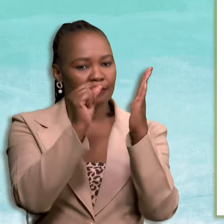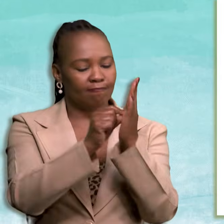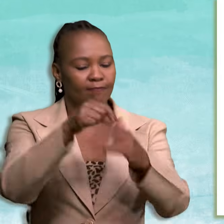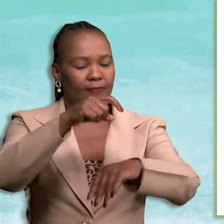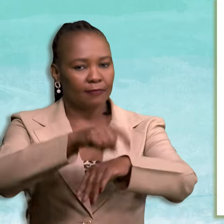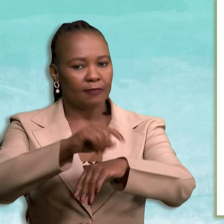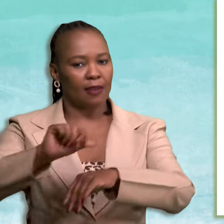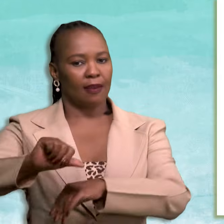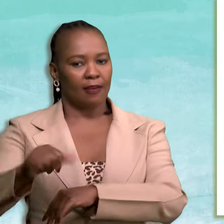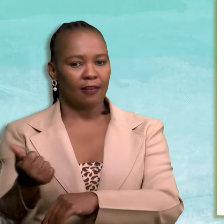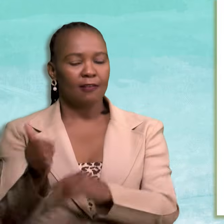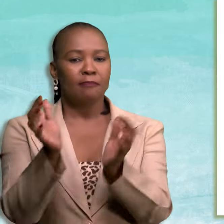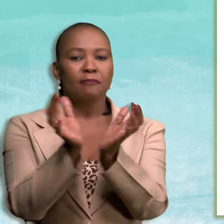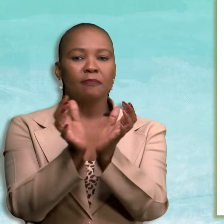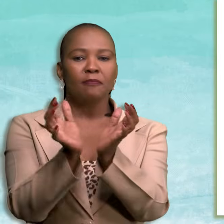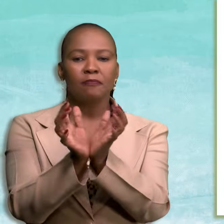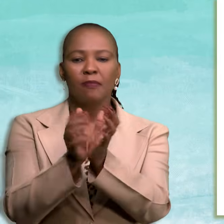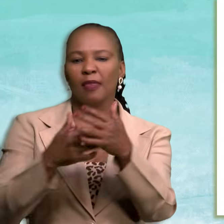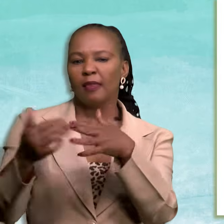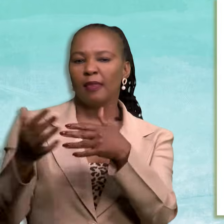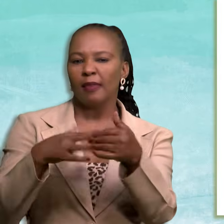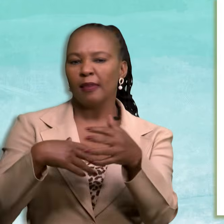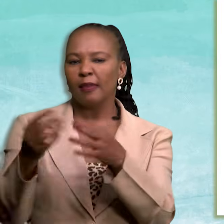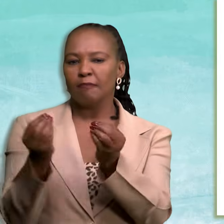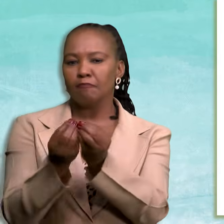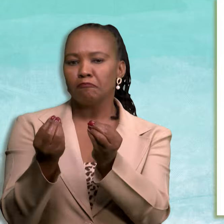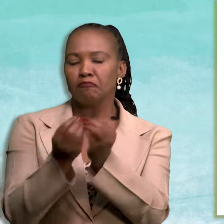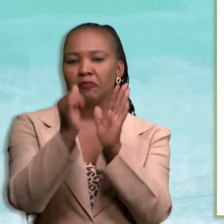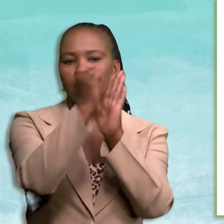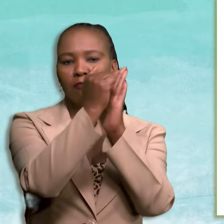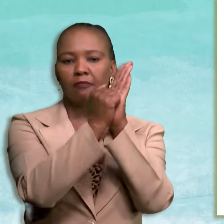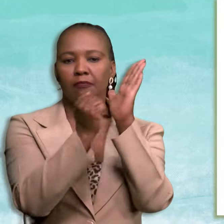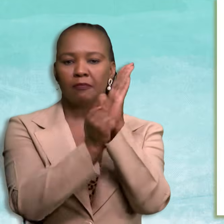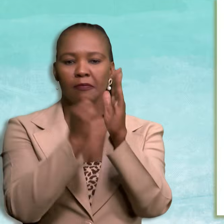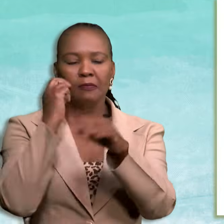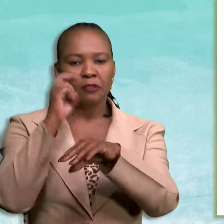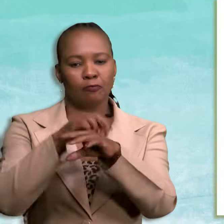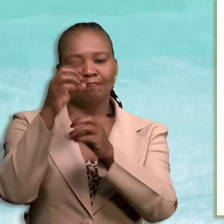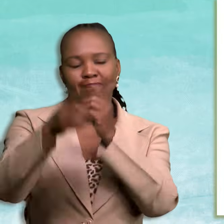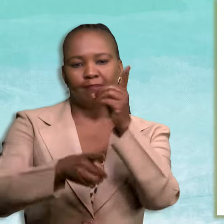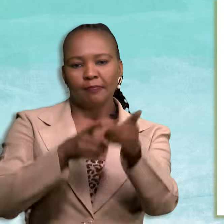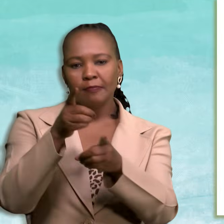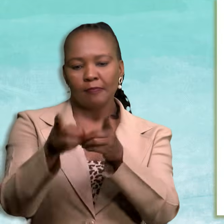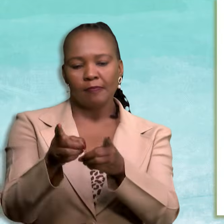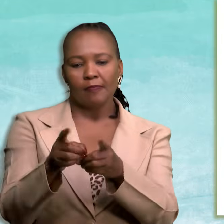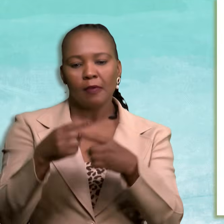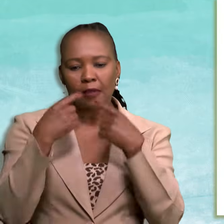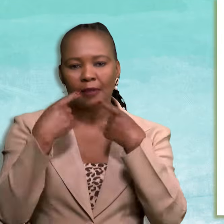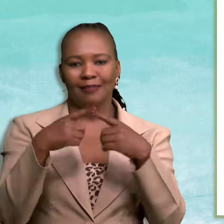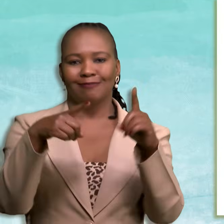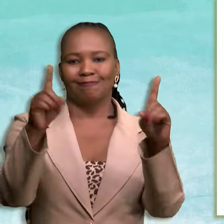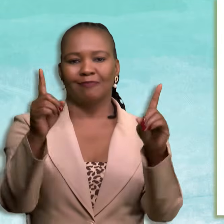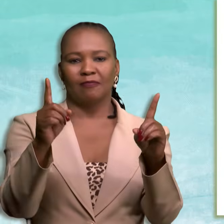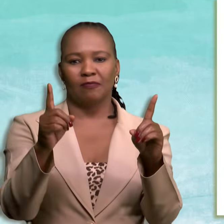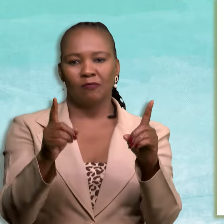of the next meeting, as well as any items for the agenda that need to be discussed, are announced and